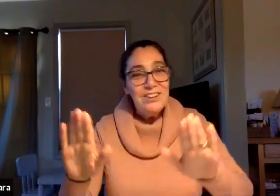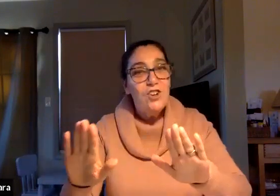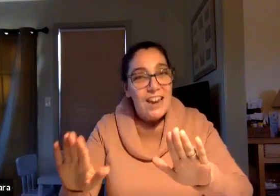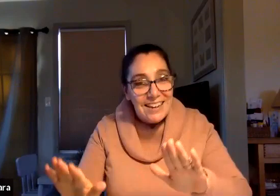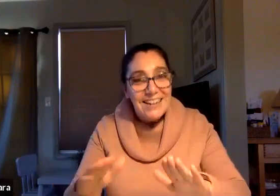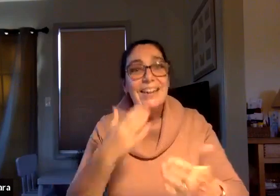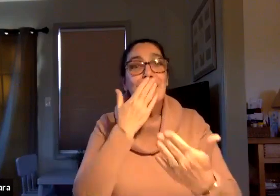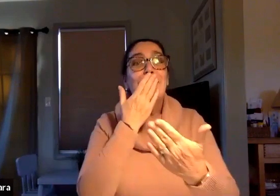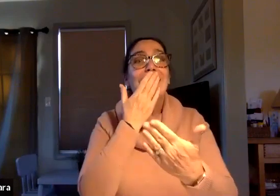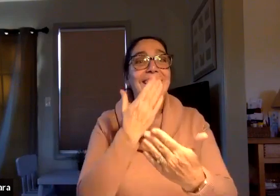Gently.